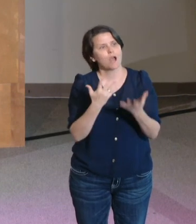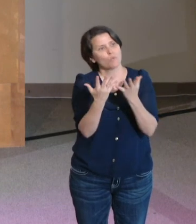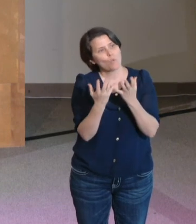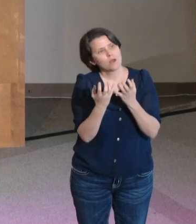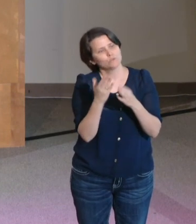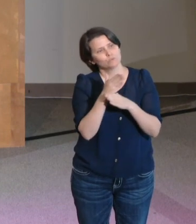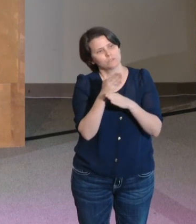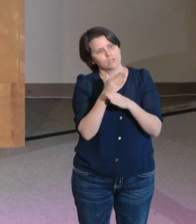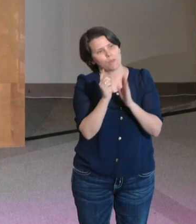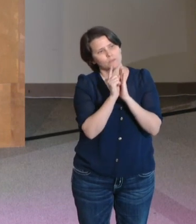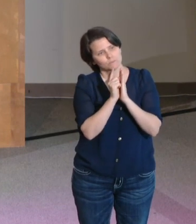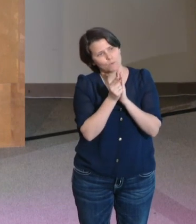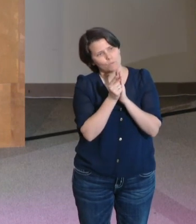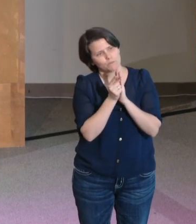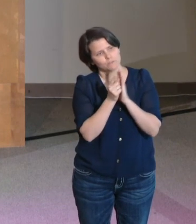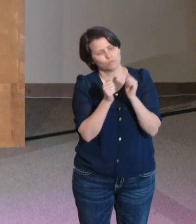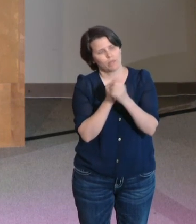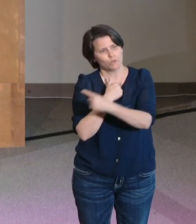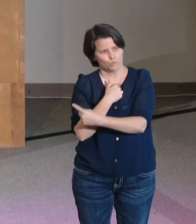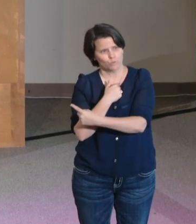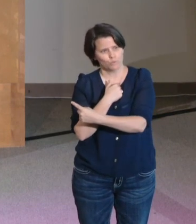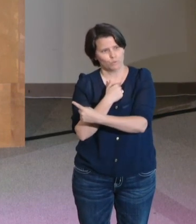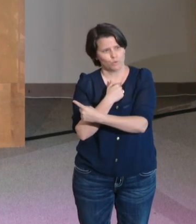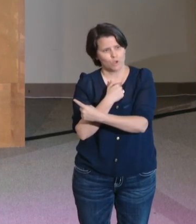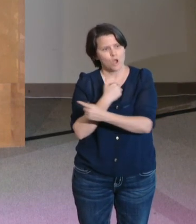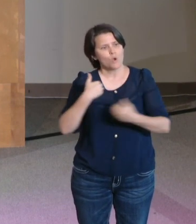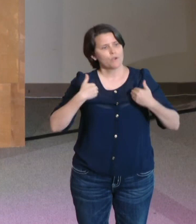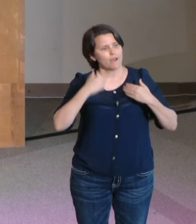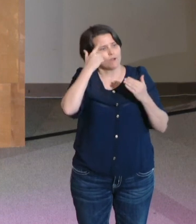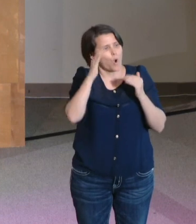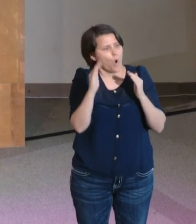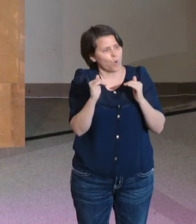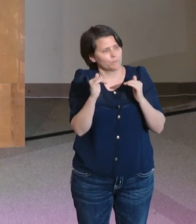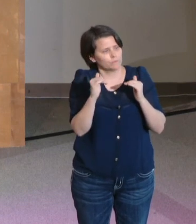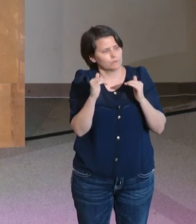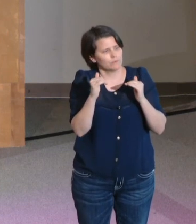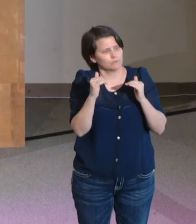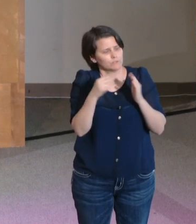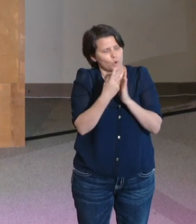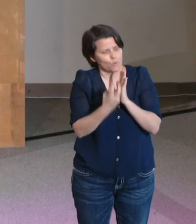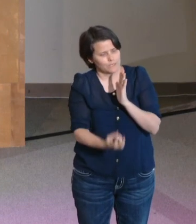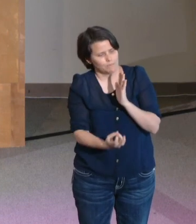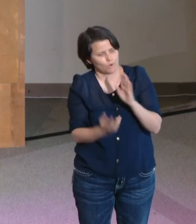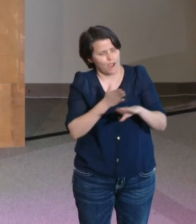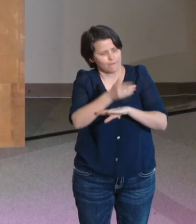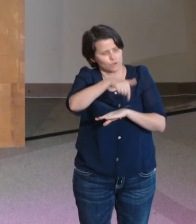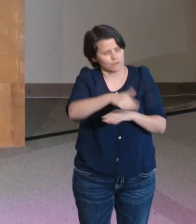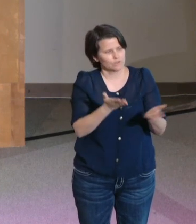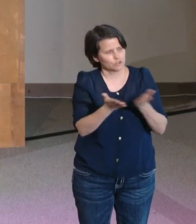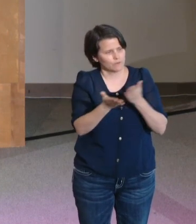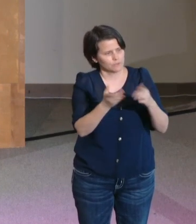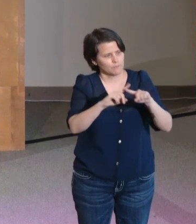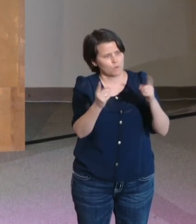moment with him to say that we had hoped to go deeper after this service today, but we want to honor